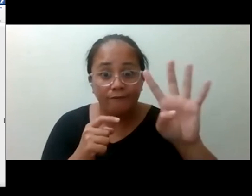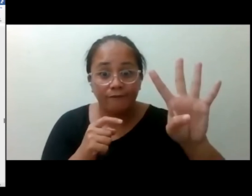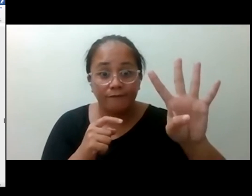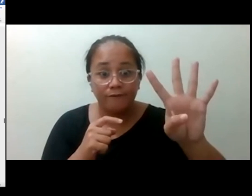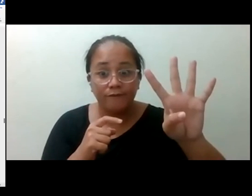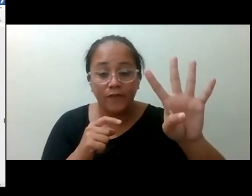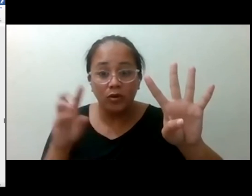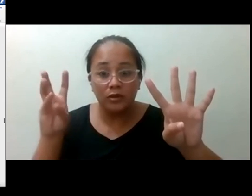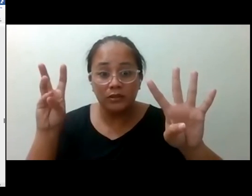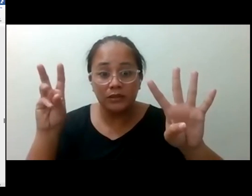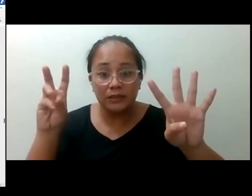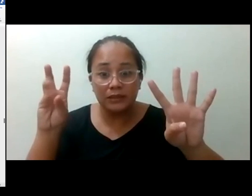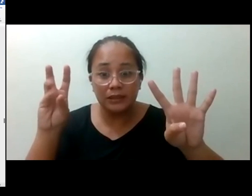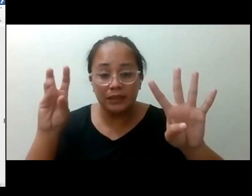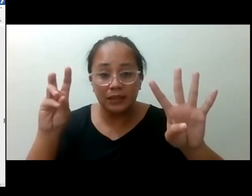take out the equal.